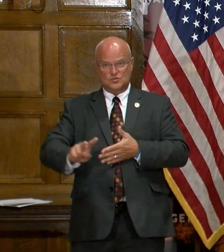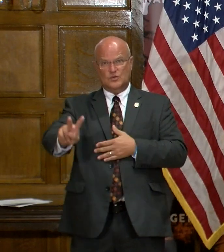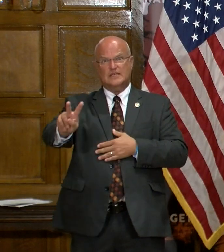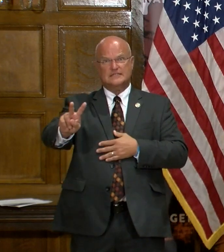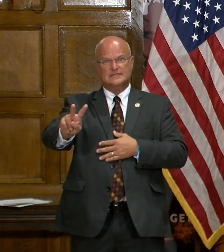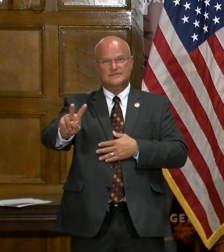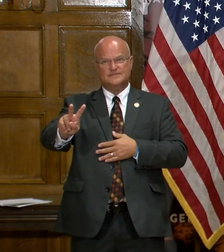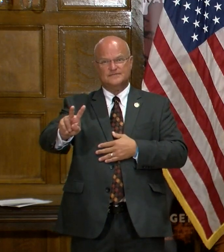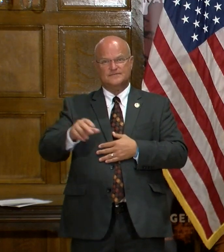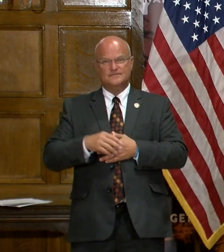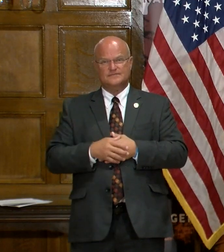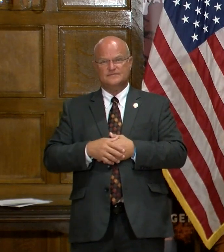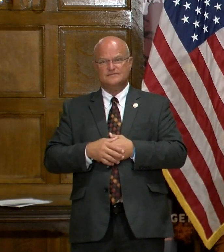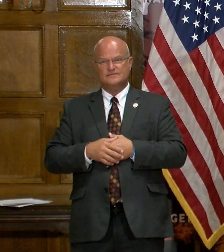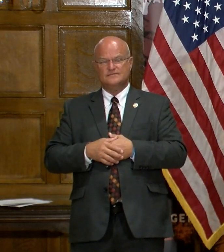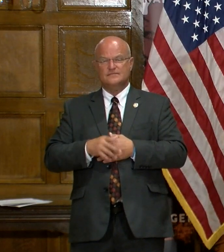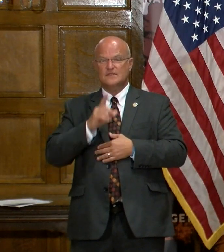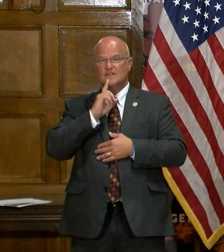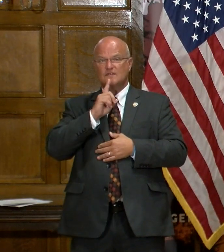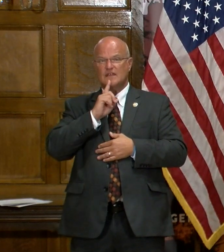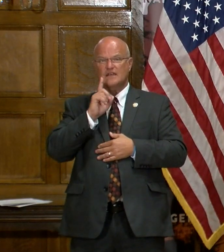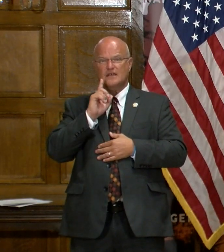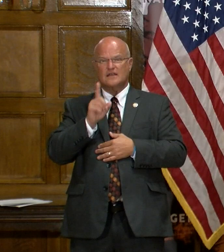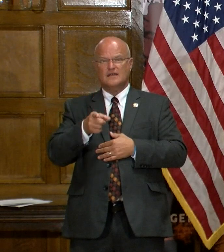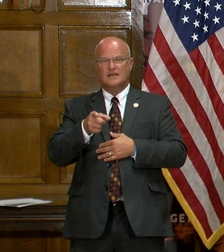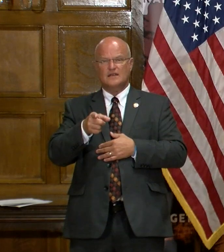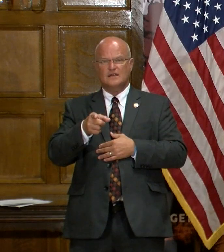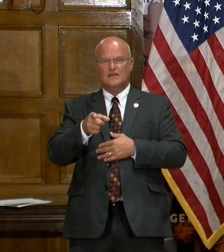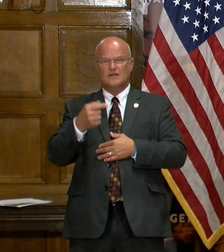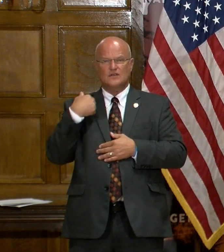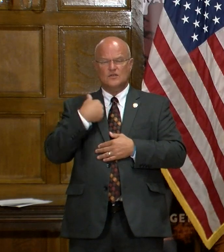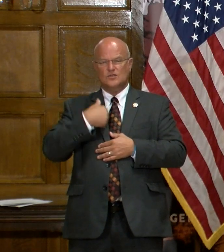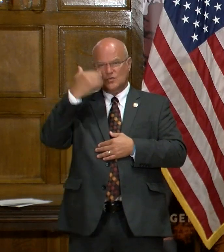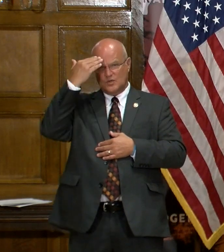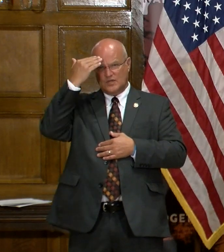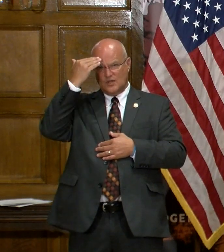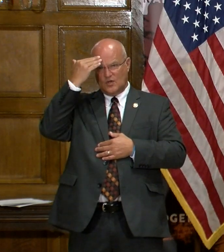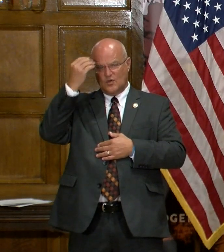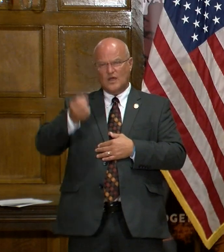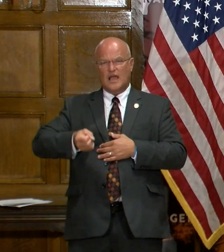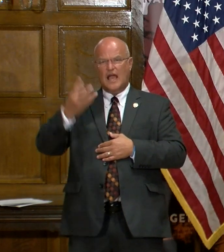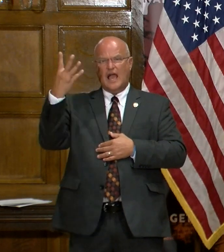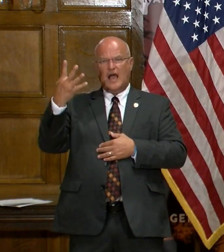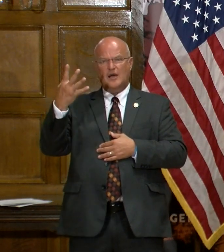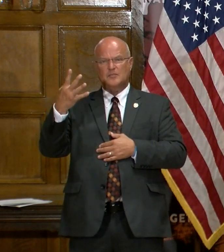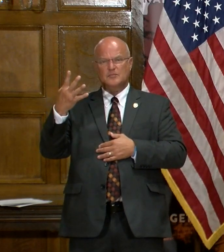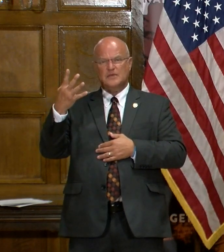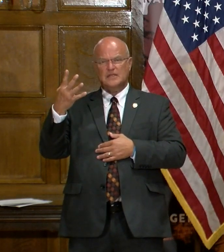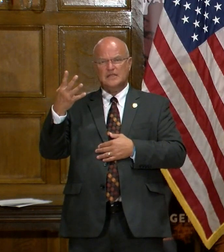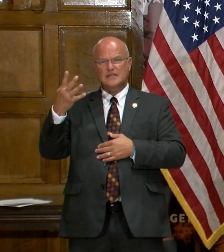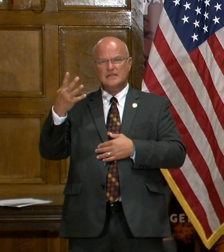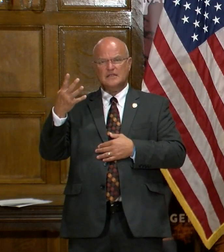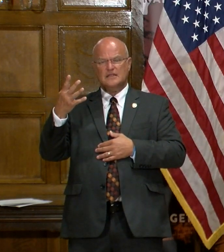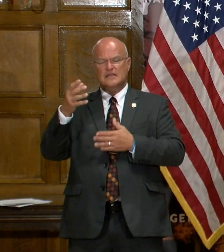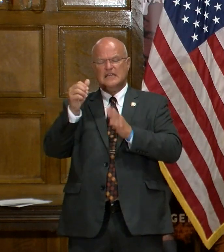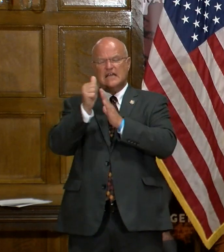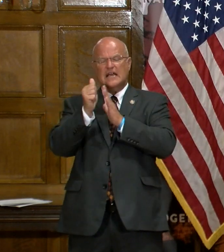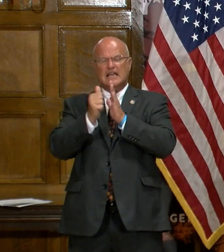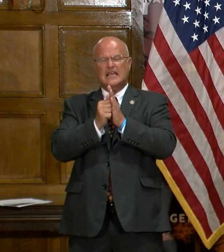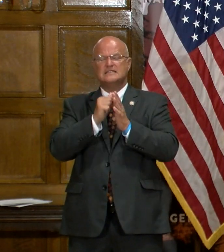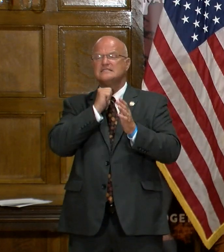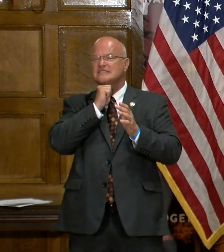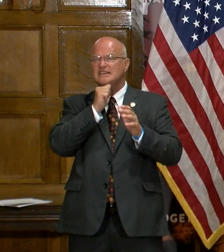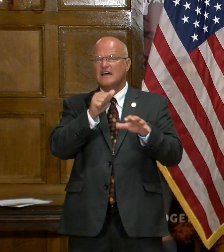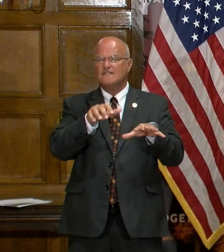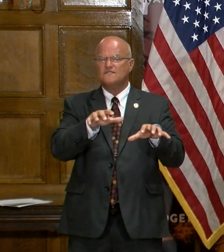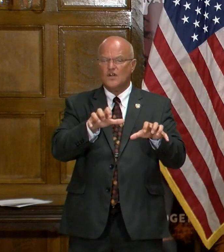away. Back at the table. Do we know how, excuse me, how many accounts have been unfrozen the past couple of weeks and how many